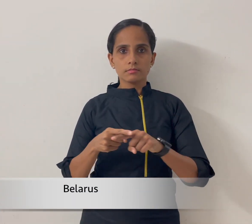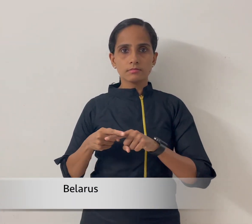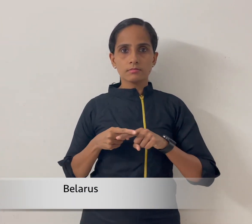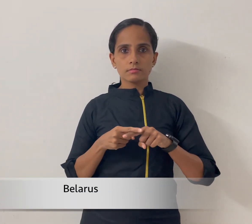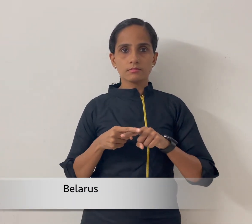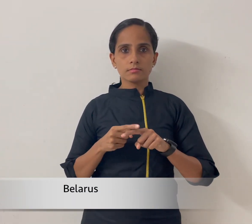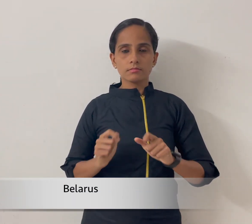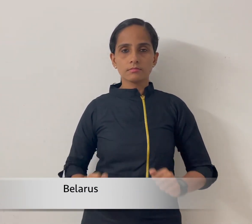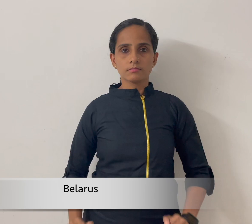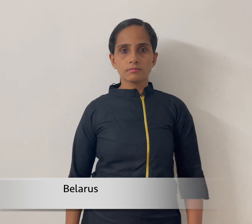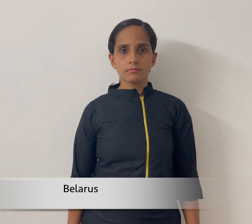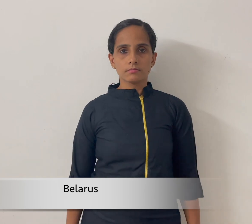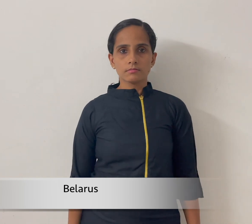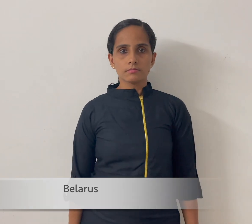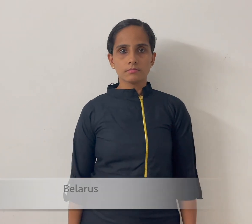Belarus.